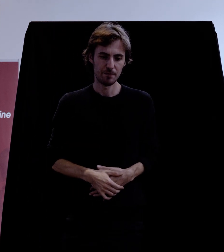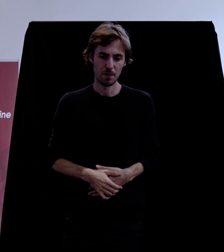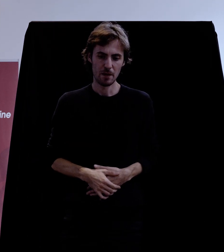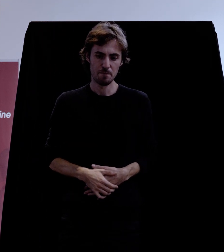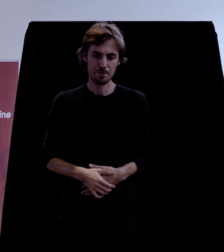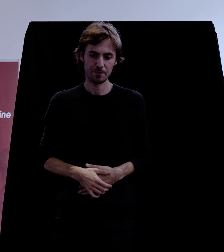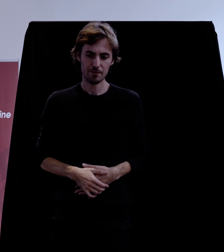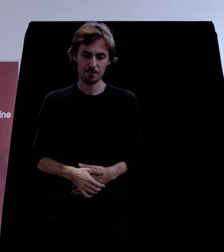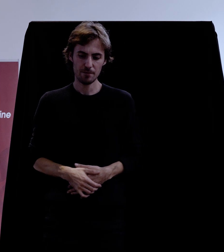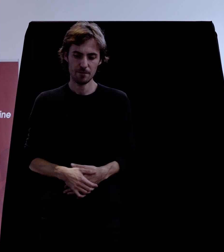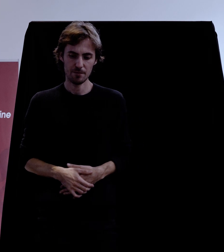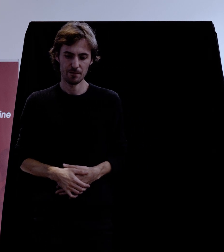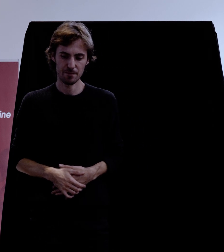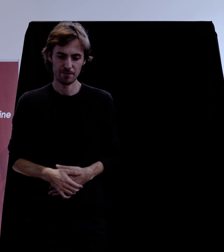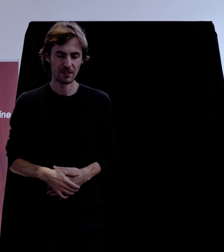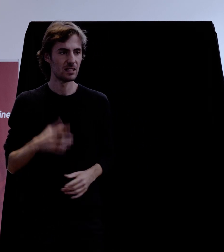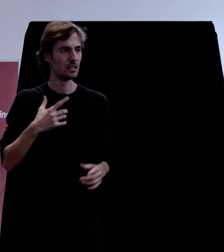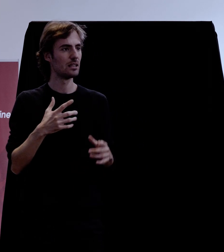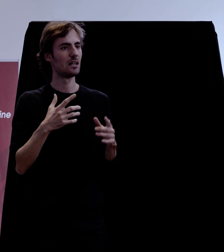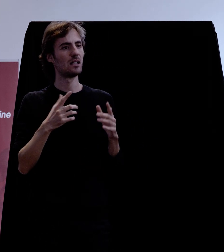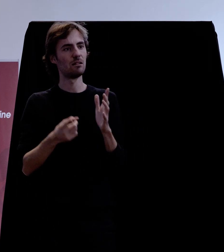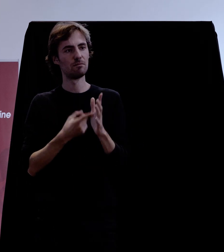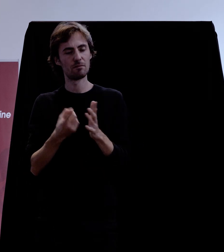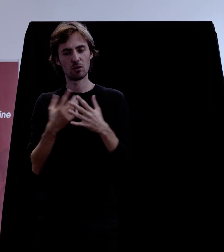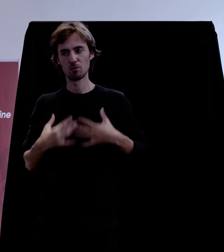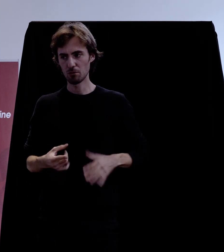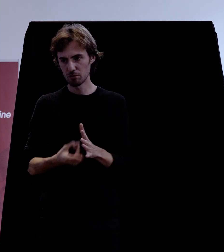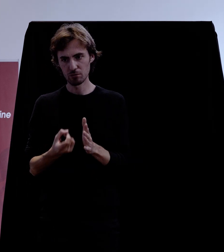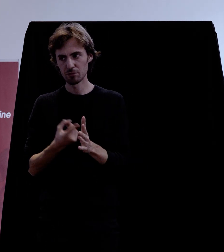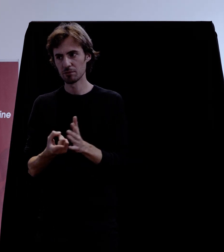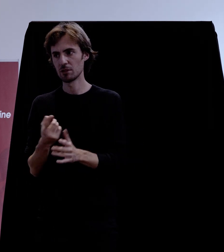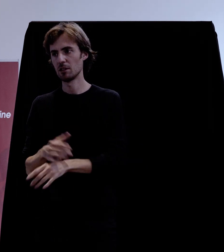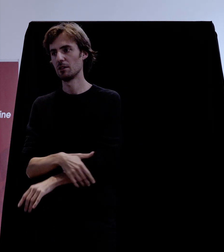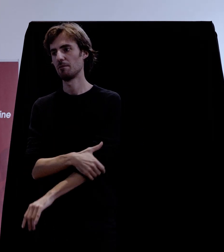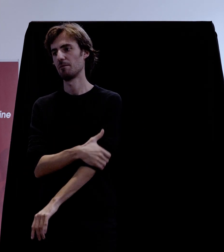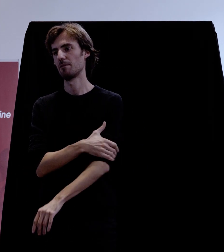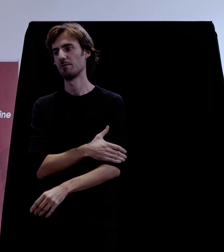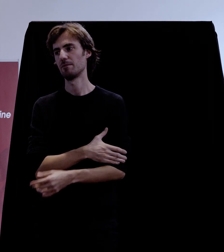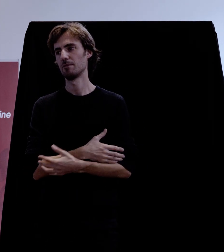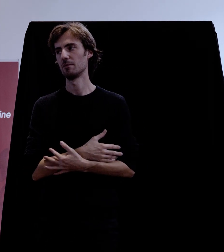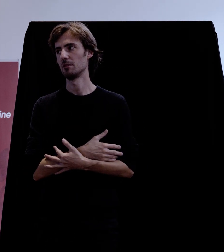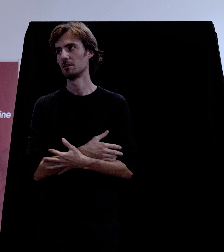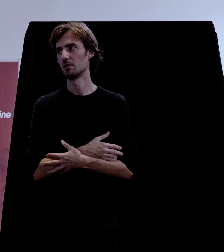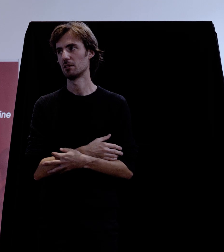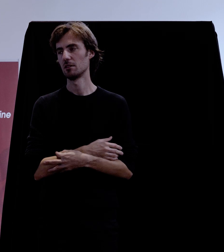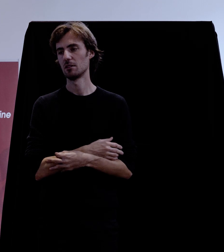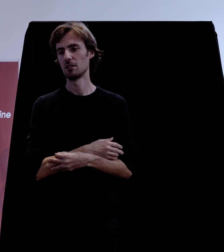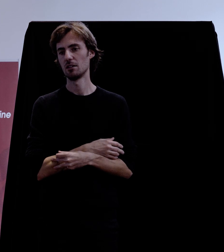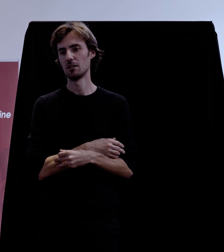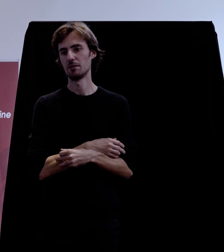behavior. So they do the same thing over and over again. One thing that would really get them the autism diagnosis is light